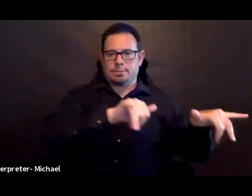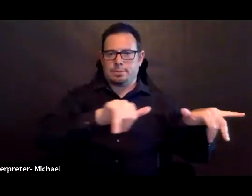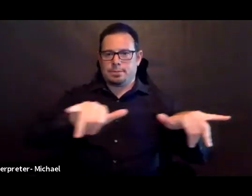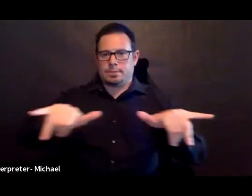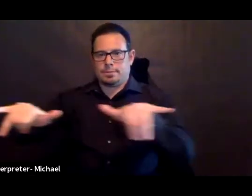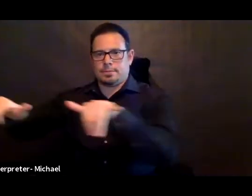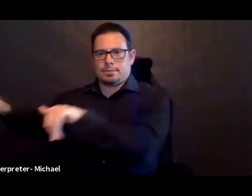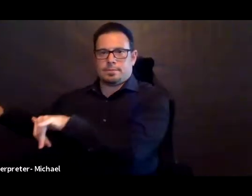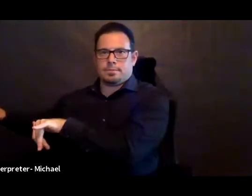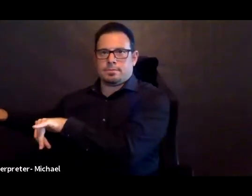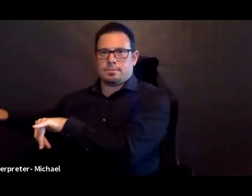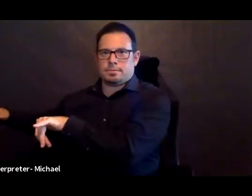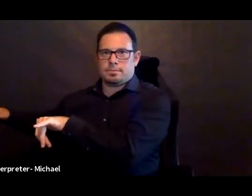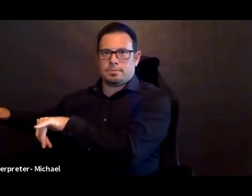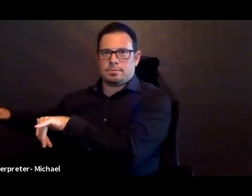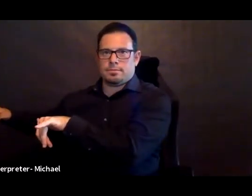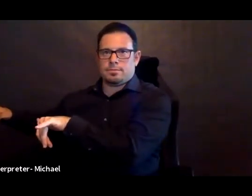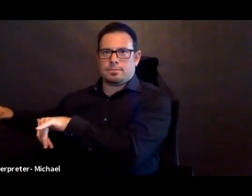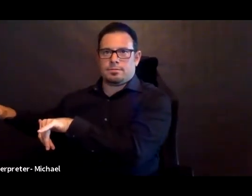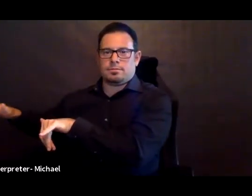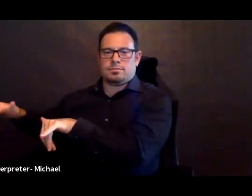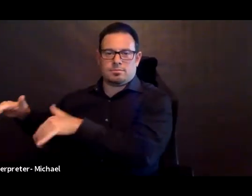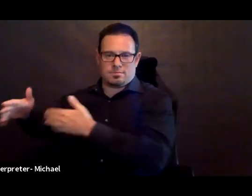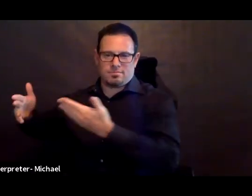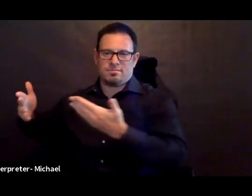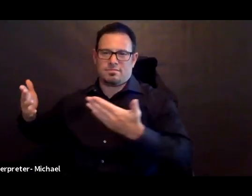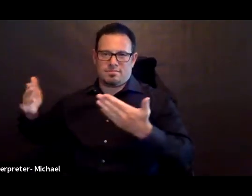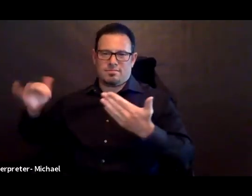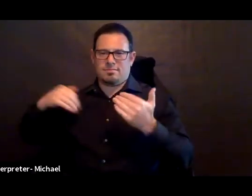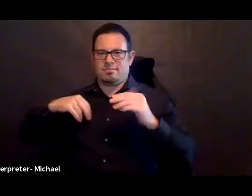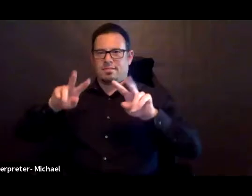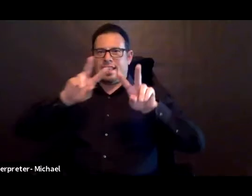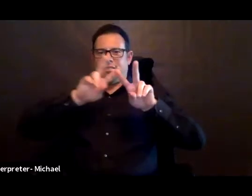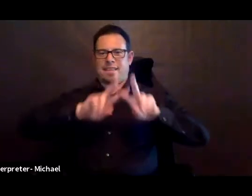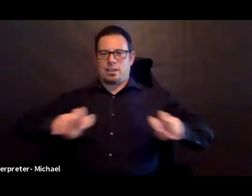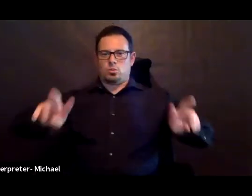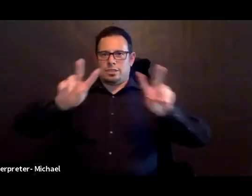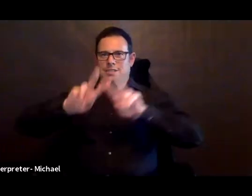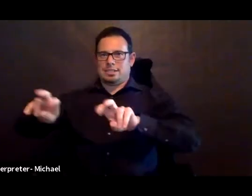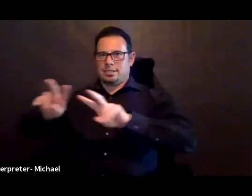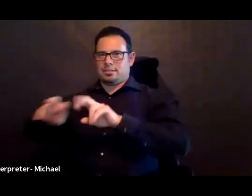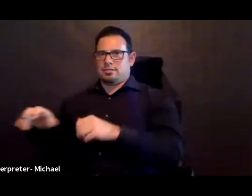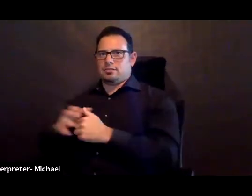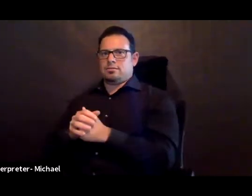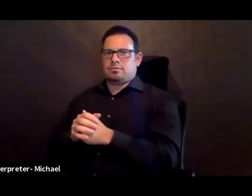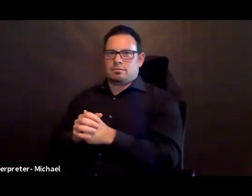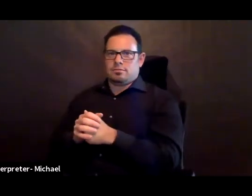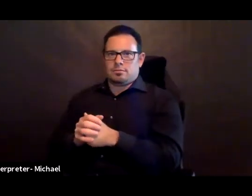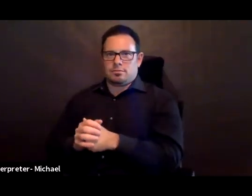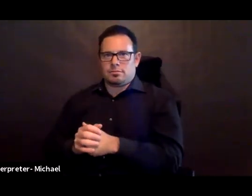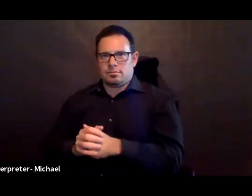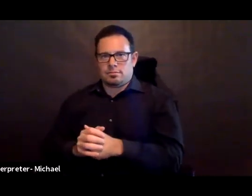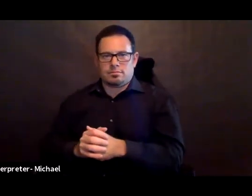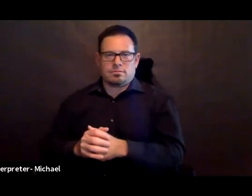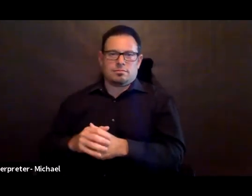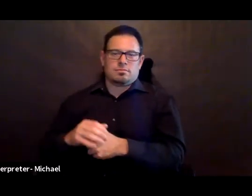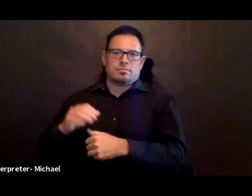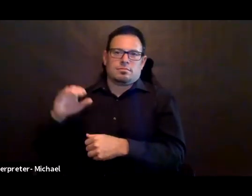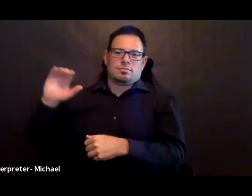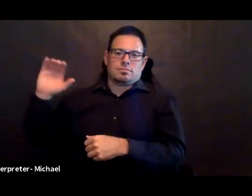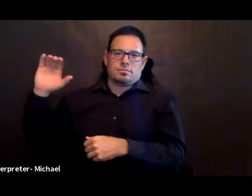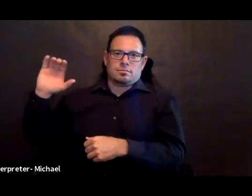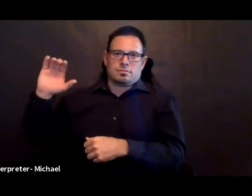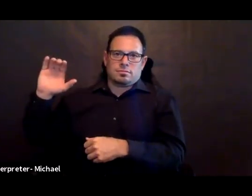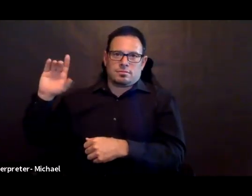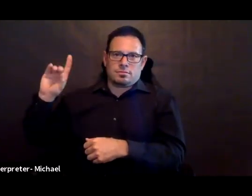work that the FDA and the CDC do to evaluate, if and when, for instance, booster doses might be